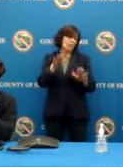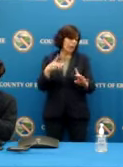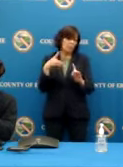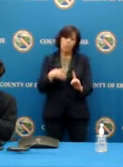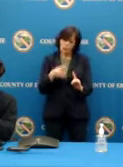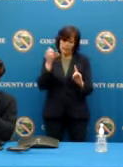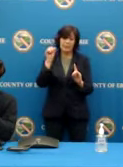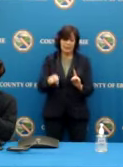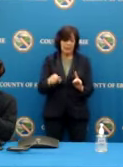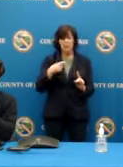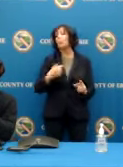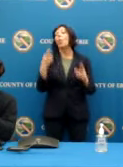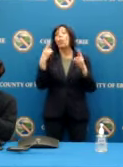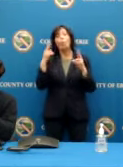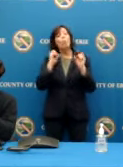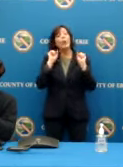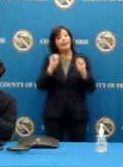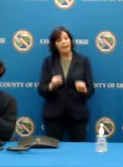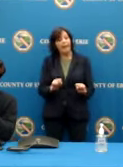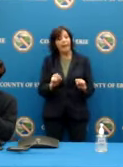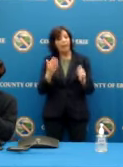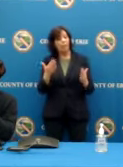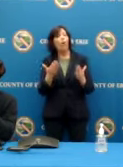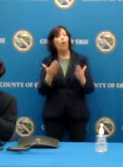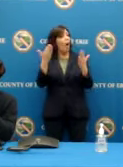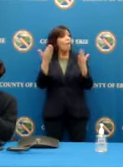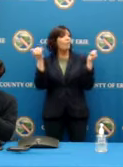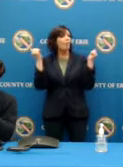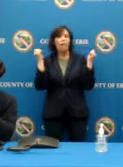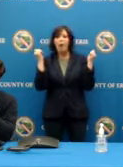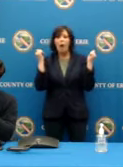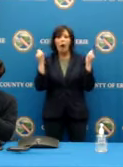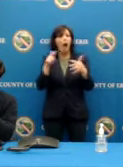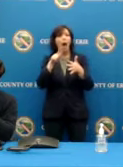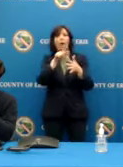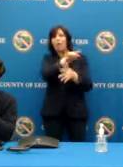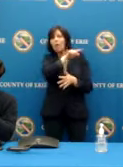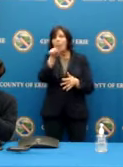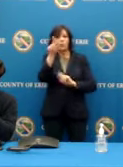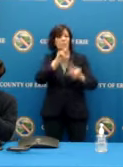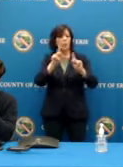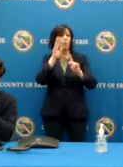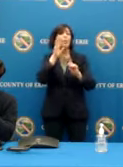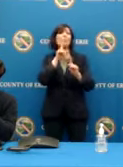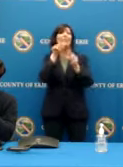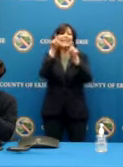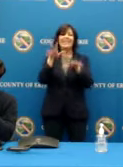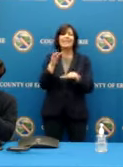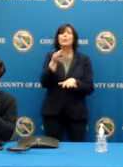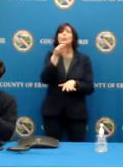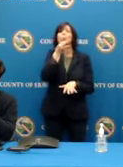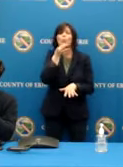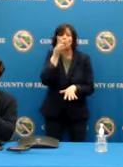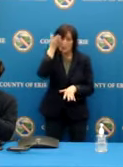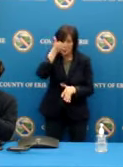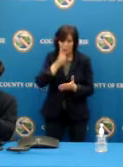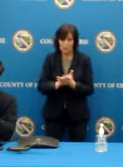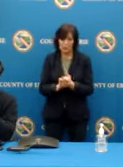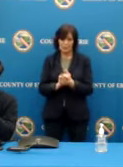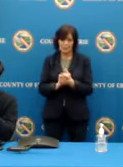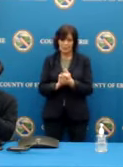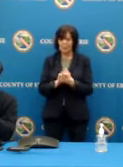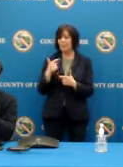and we're hoping that we will be able to offer all those categories of individuals testing in the very near future. I